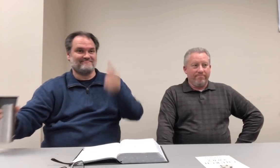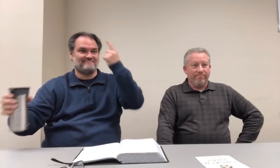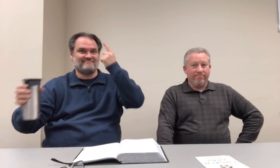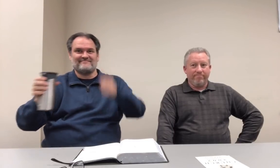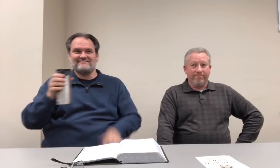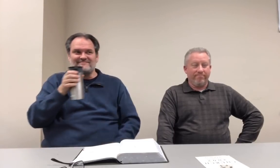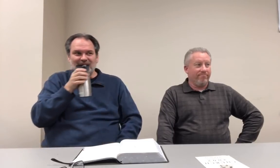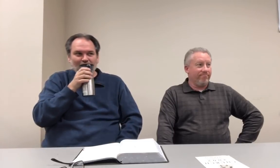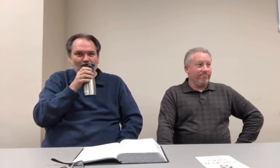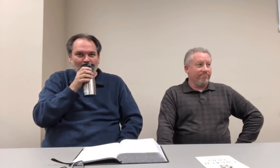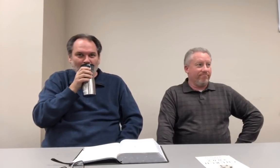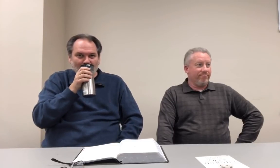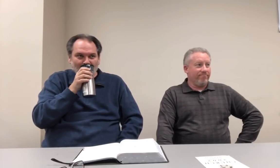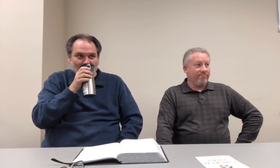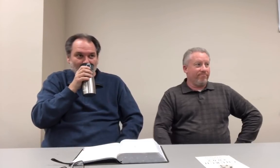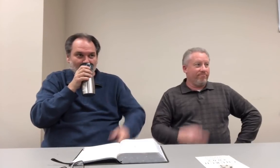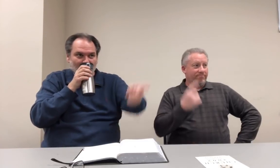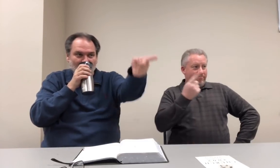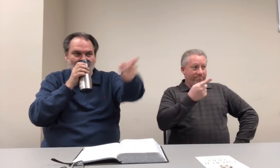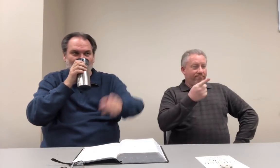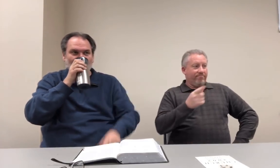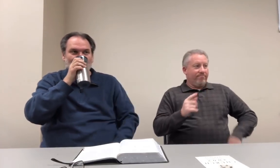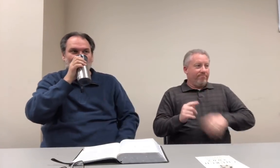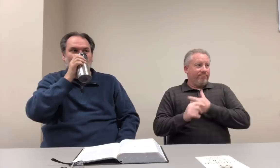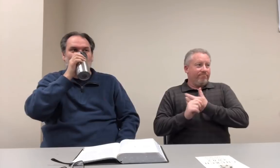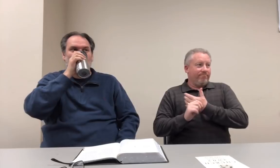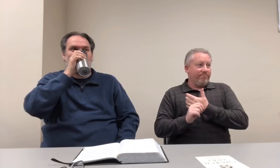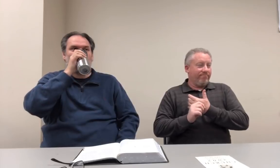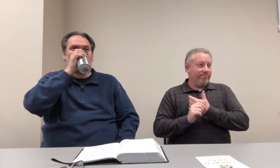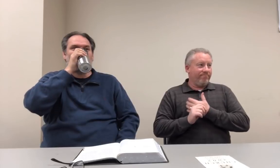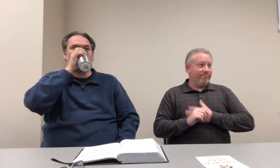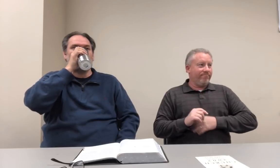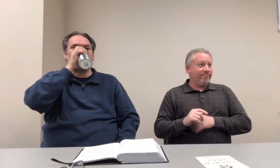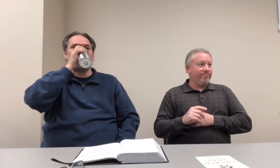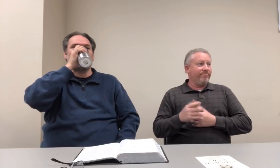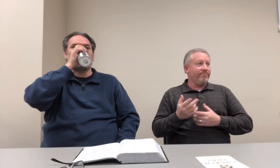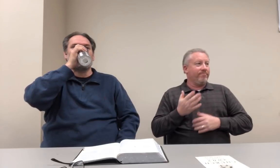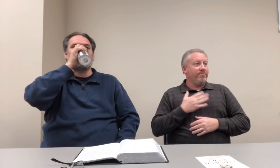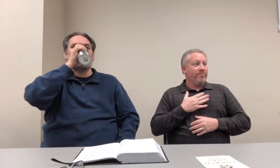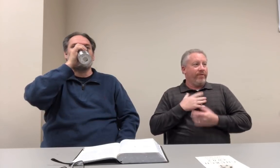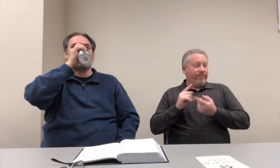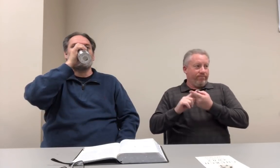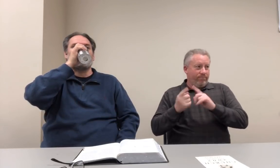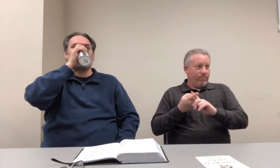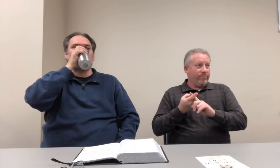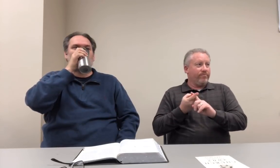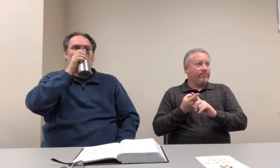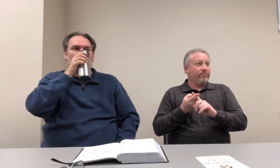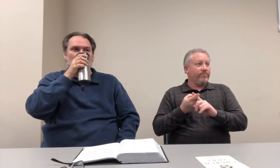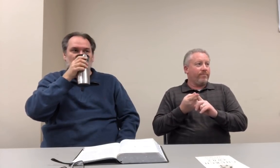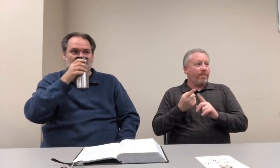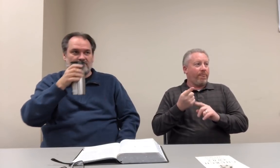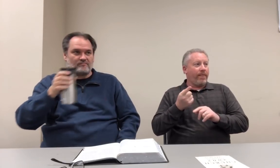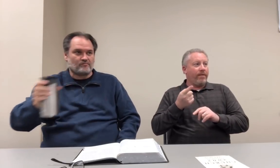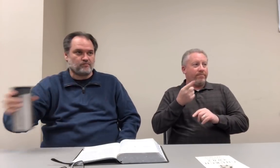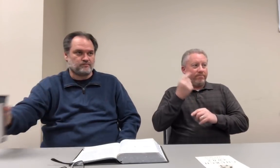does not take on a characteristic of Creator just because he created, but because he intended for all eternity of God to create. He